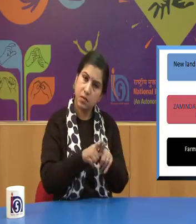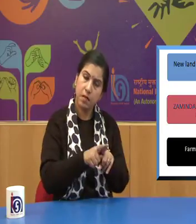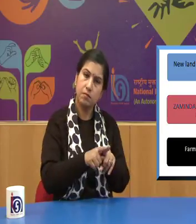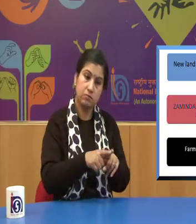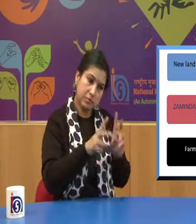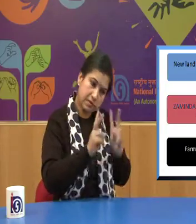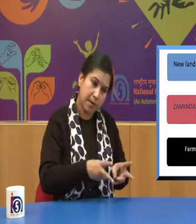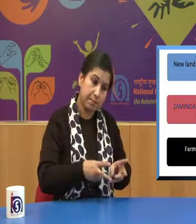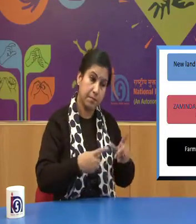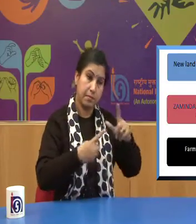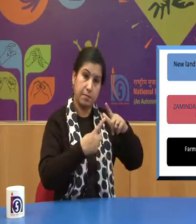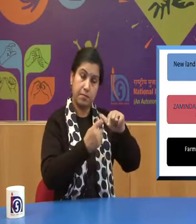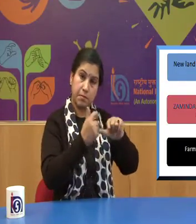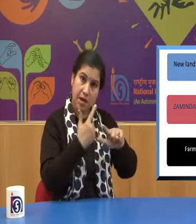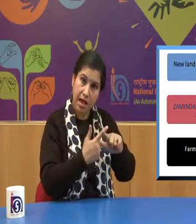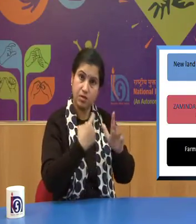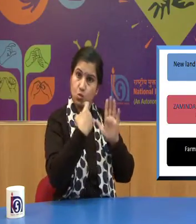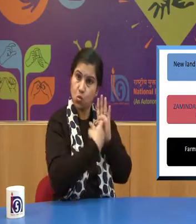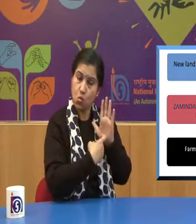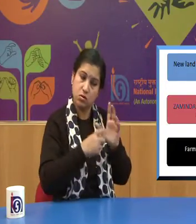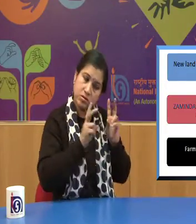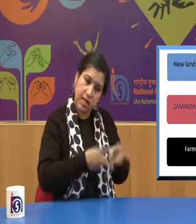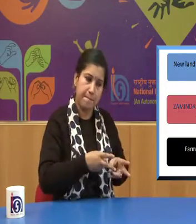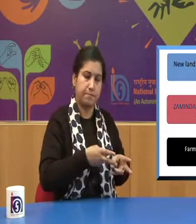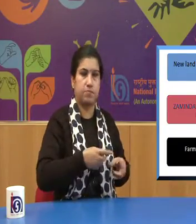still the land tax was not reduced.